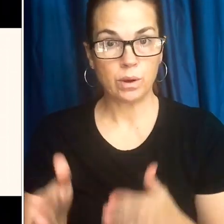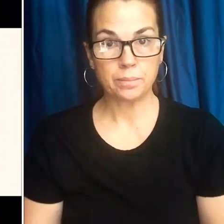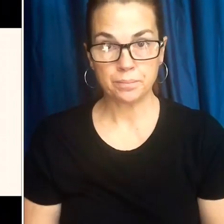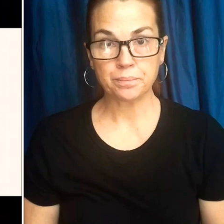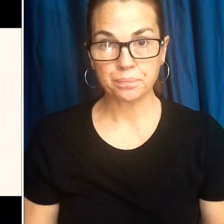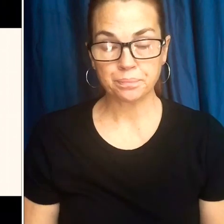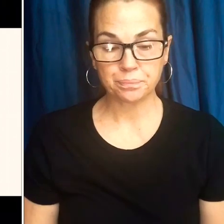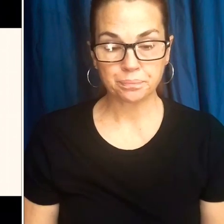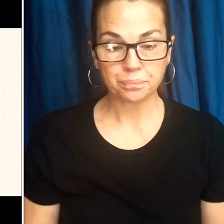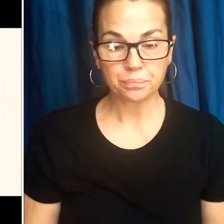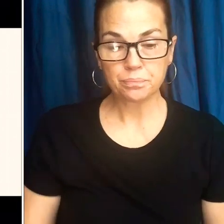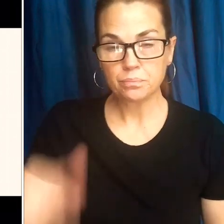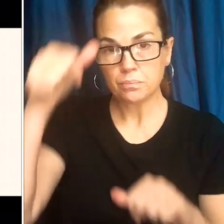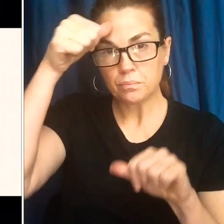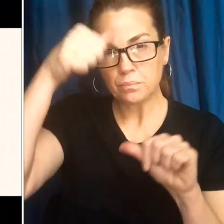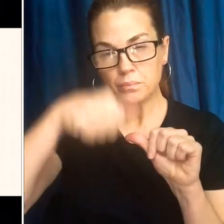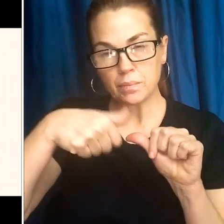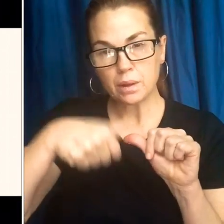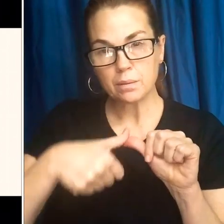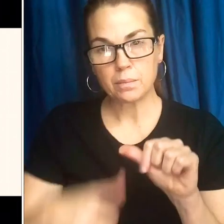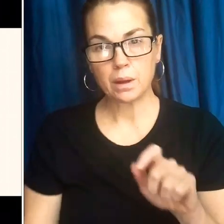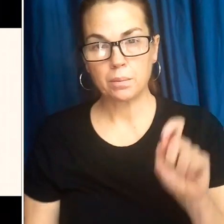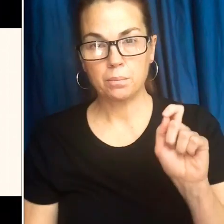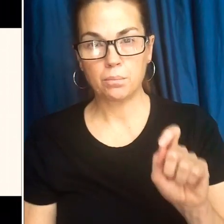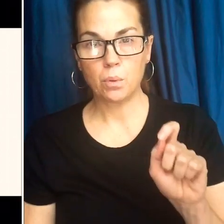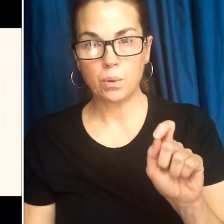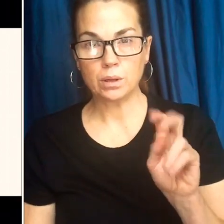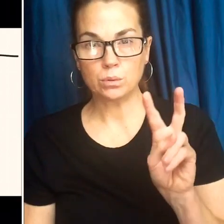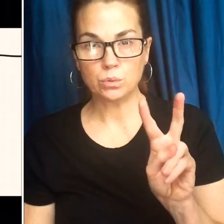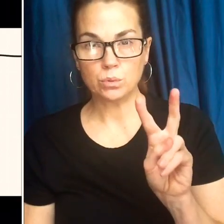0.35. So on a number line,